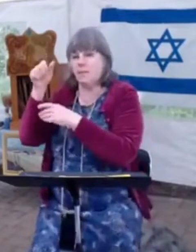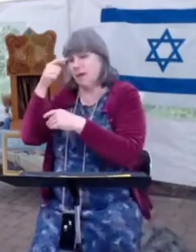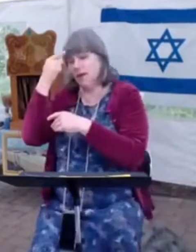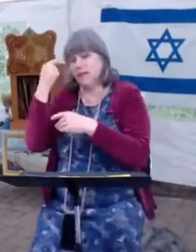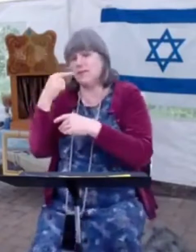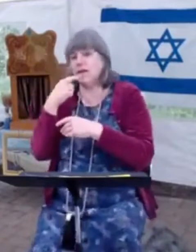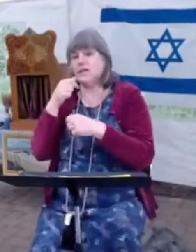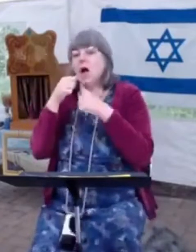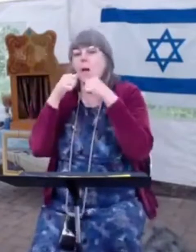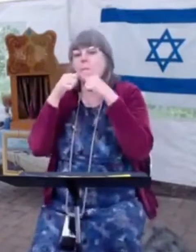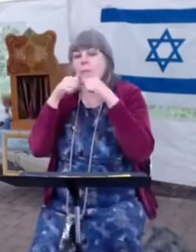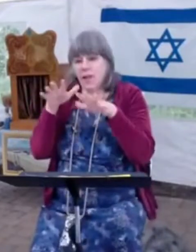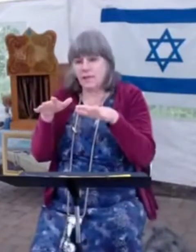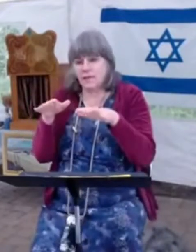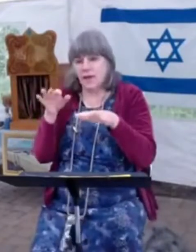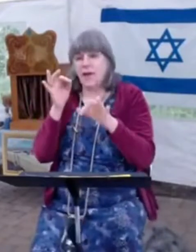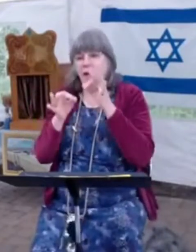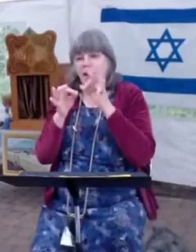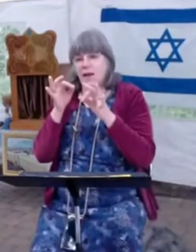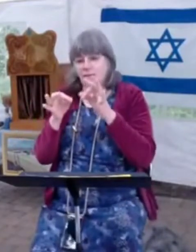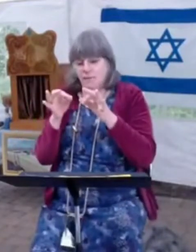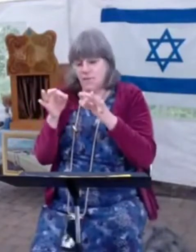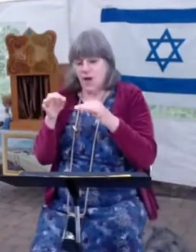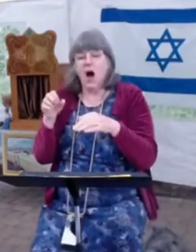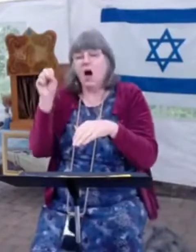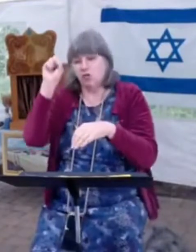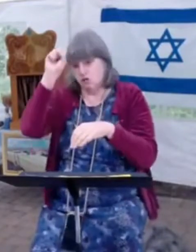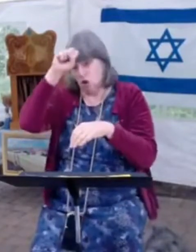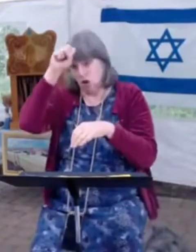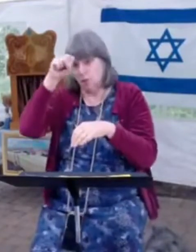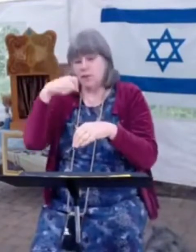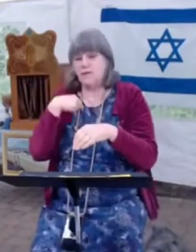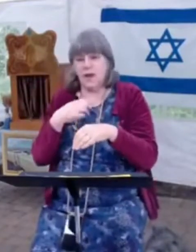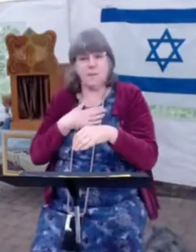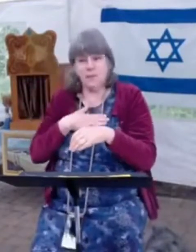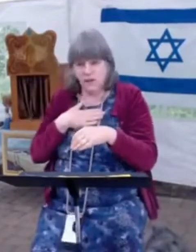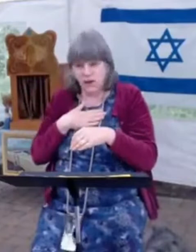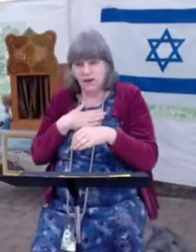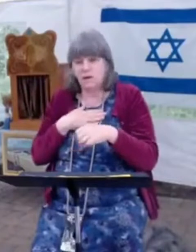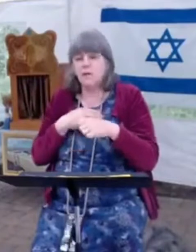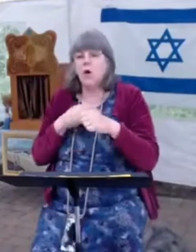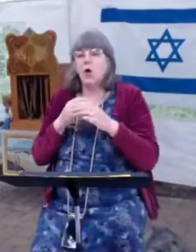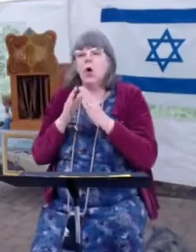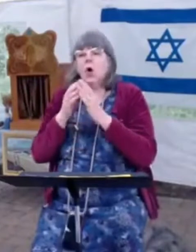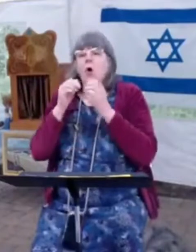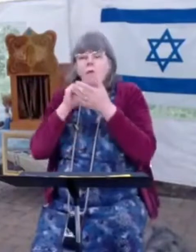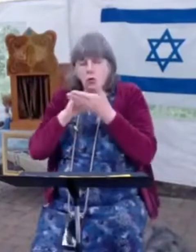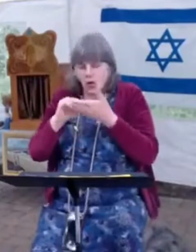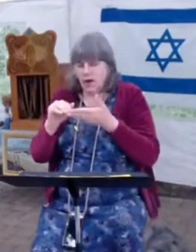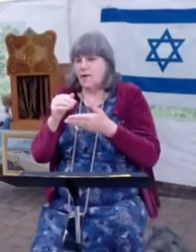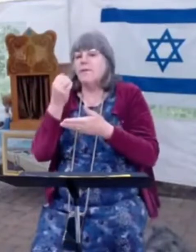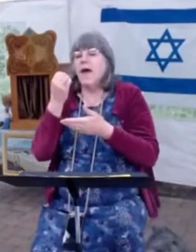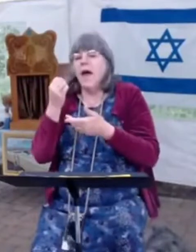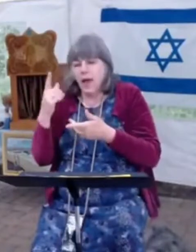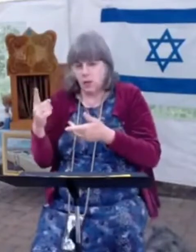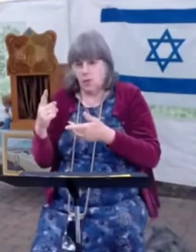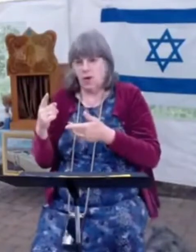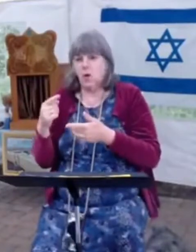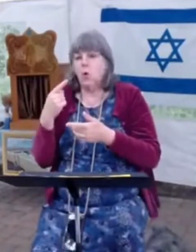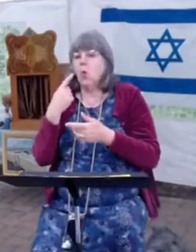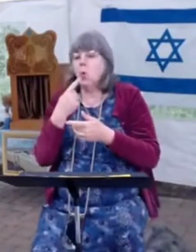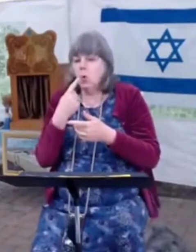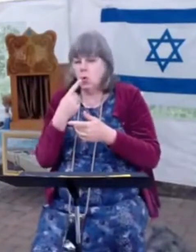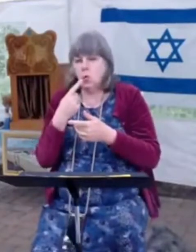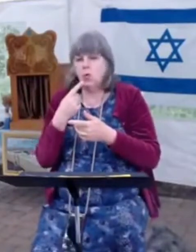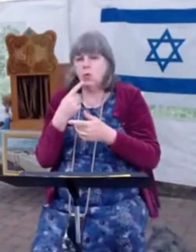house. You can read it. It's in 1 Kings 8. The temple was not the Jewish temple. It was a house of prayer